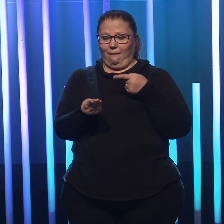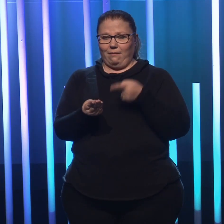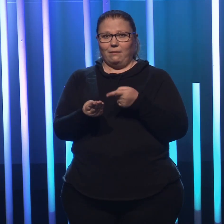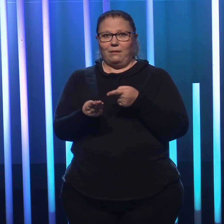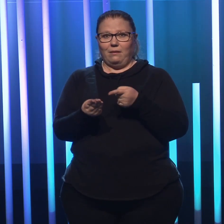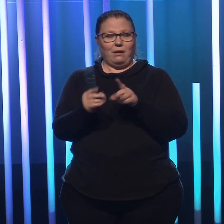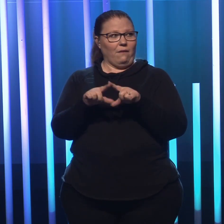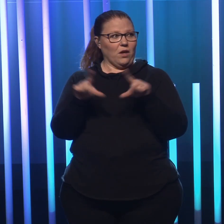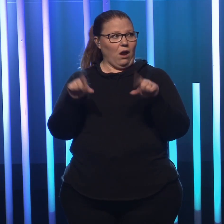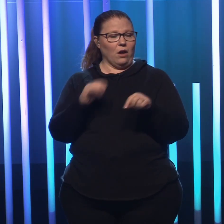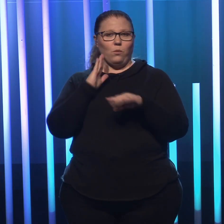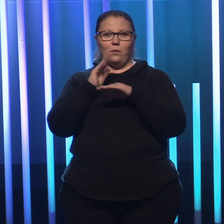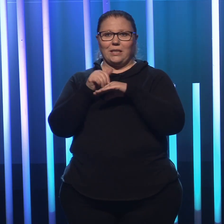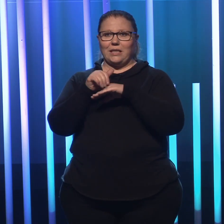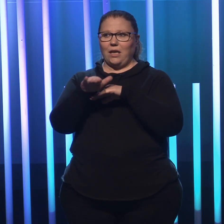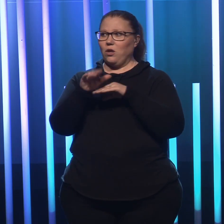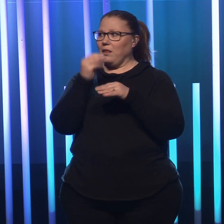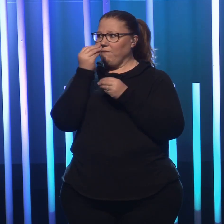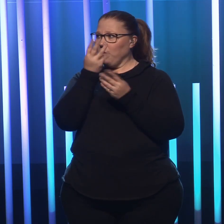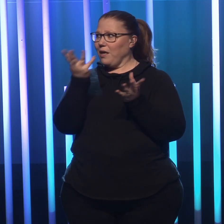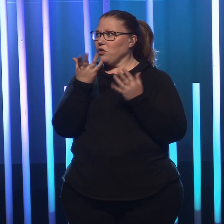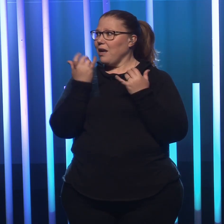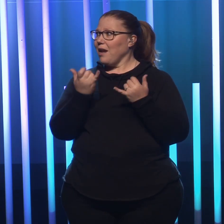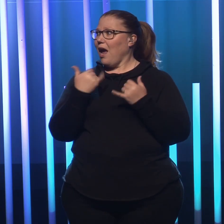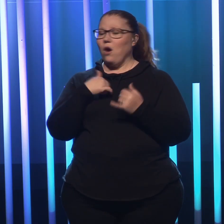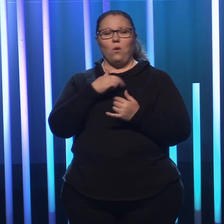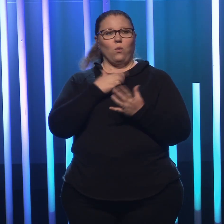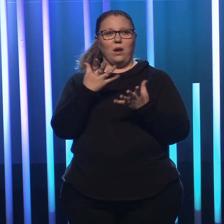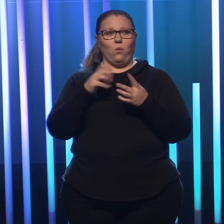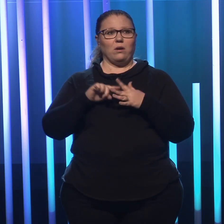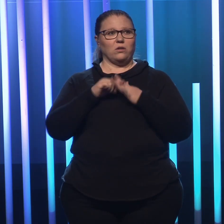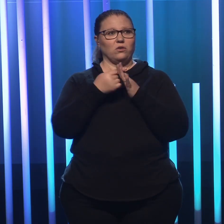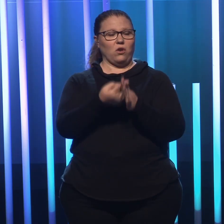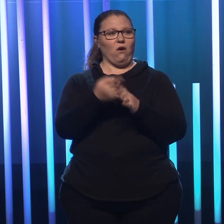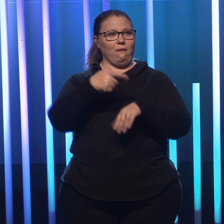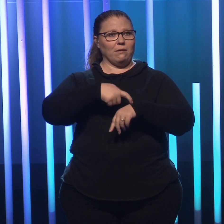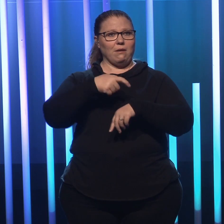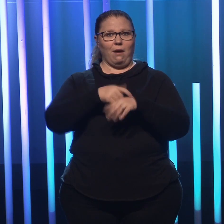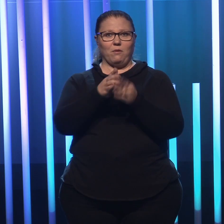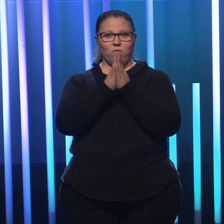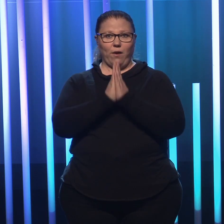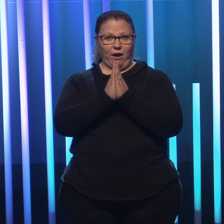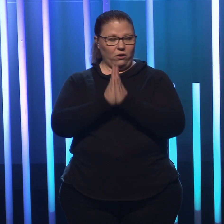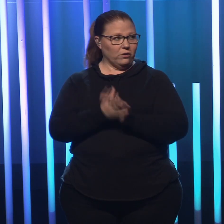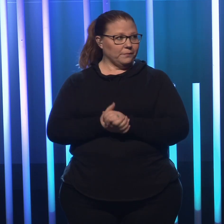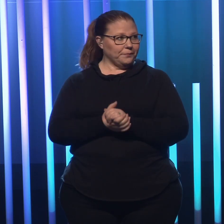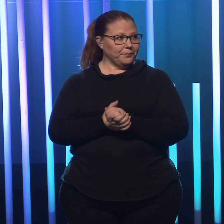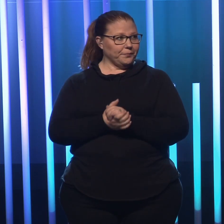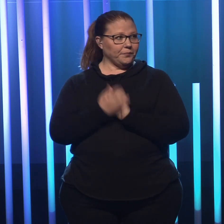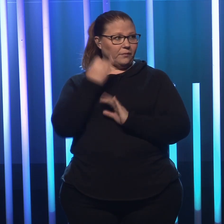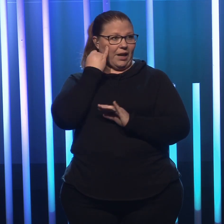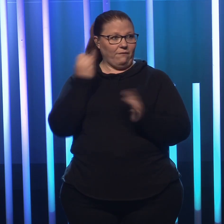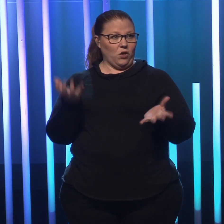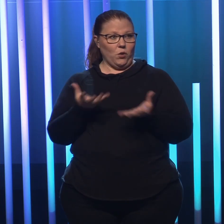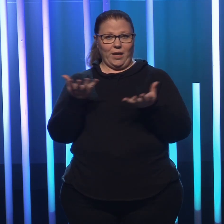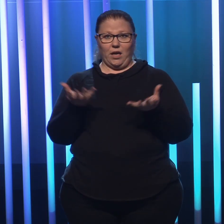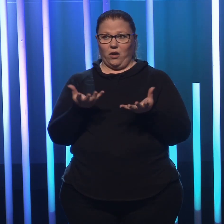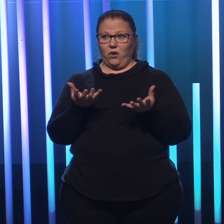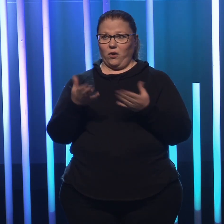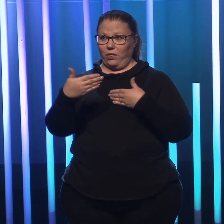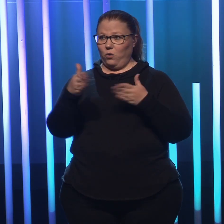some information. So now we're going to enter into a time of prayer. So if you're here in the room with